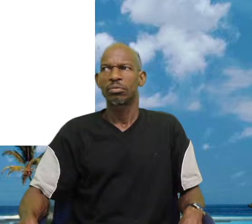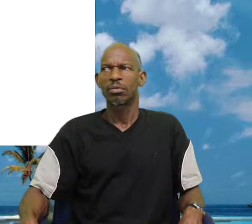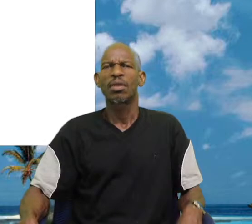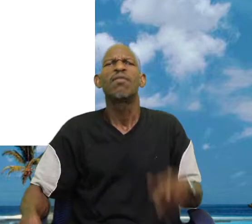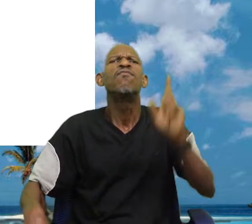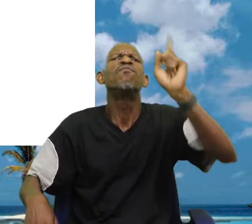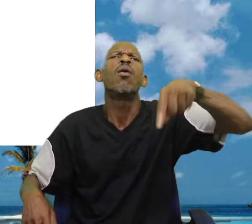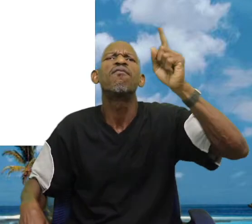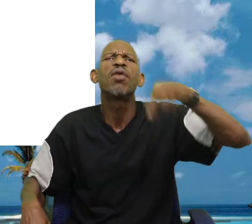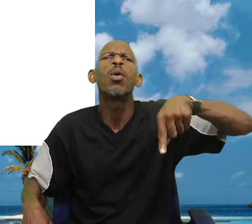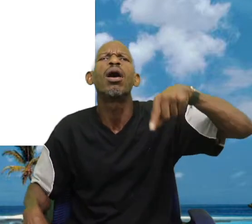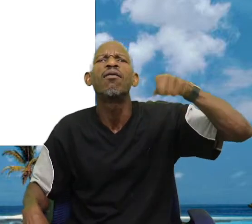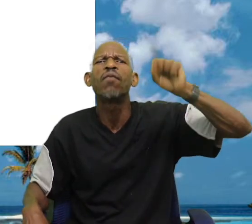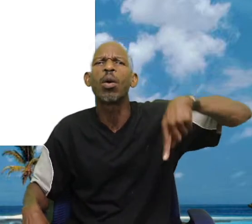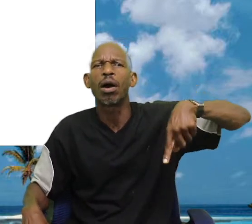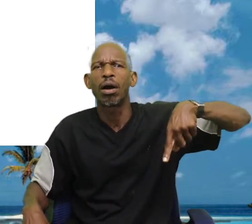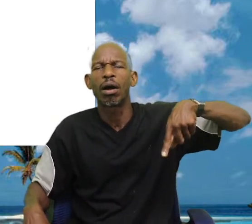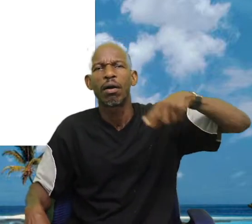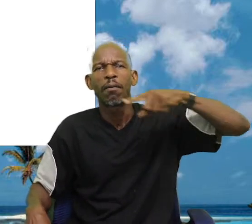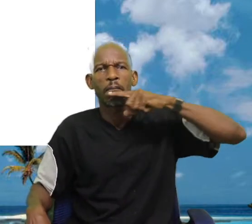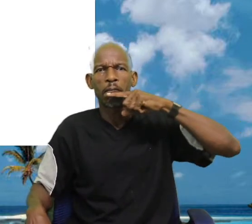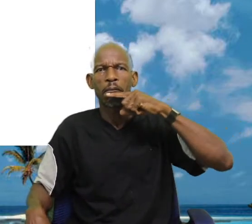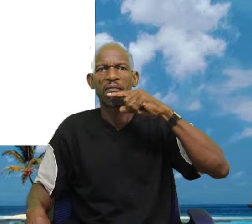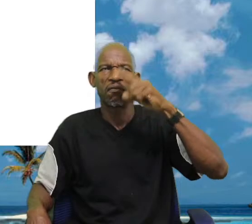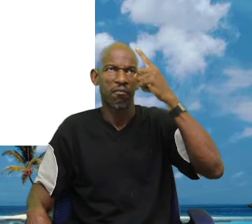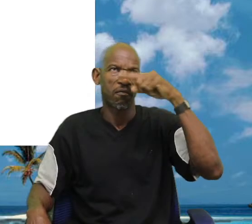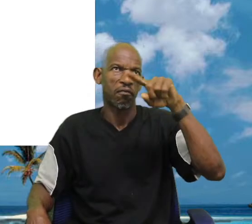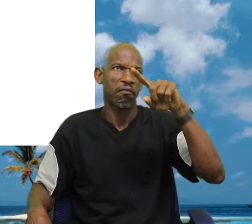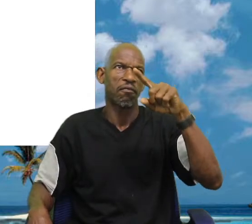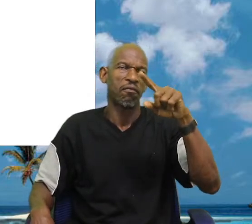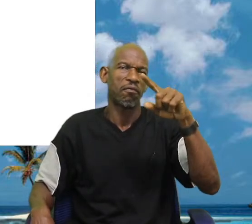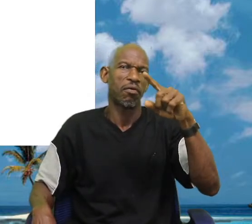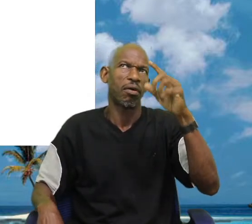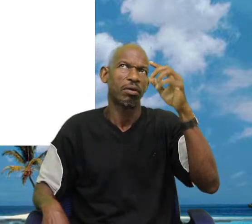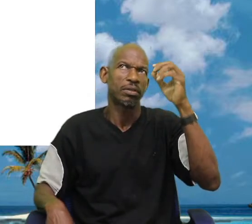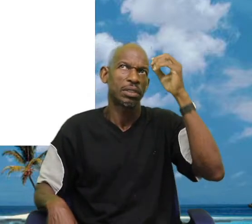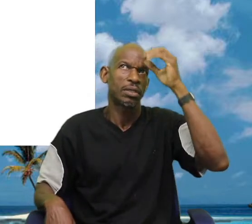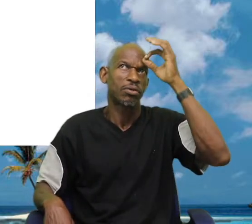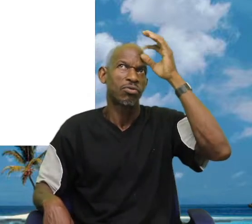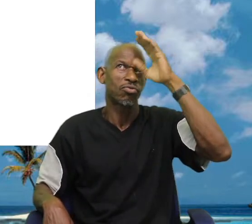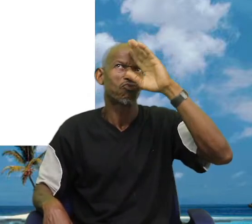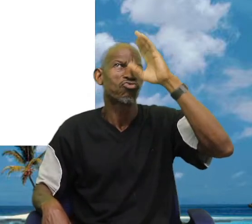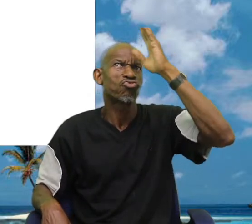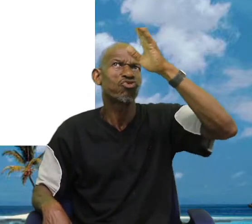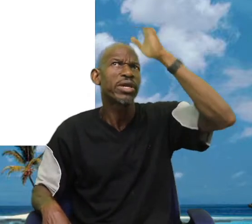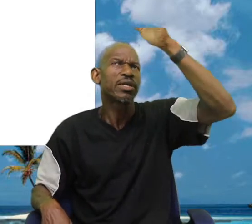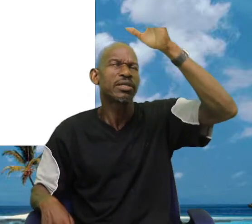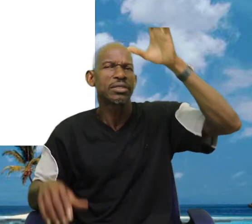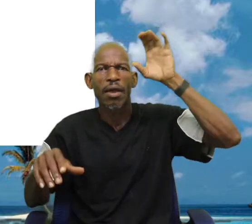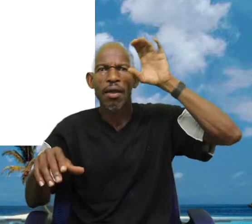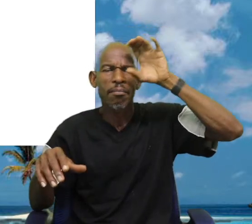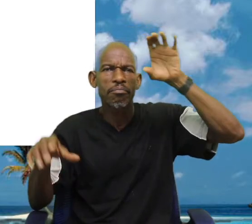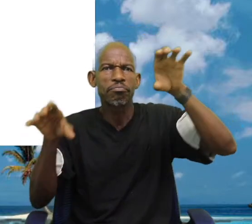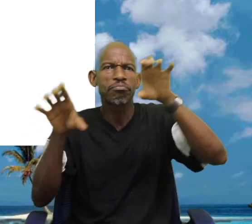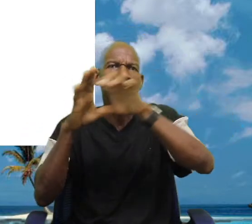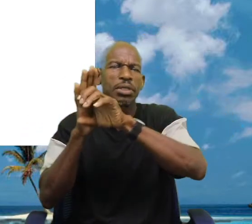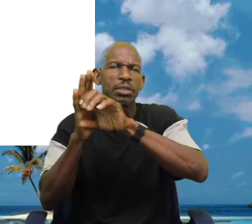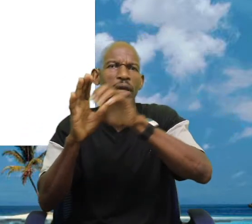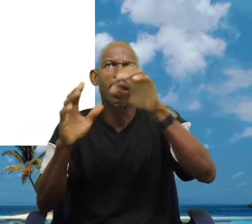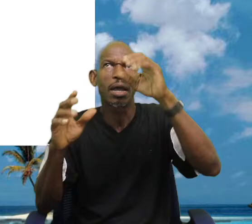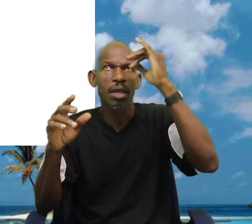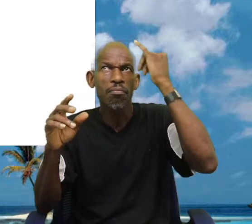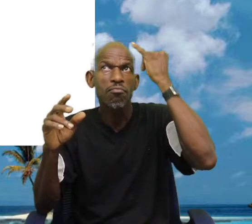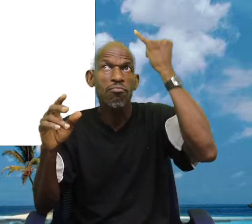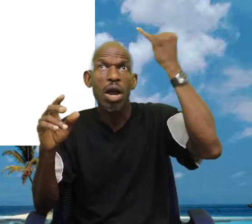to paint, to talk about the noun and the pronoun. But what do we do in sign language? And sometimes we get confused because